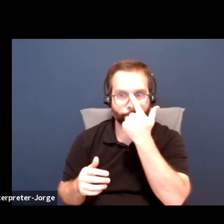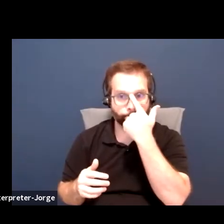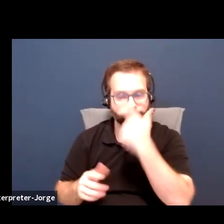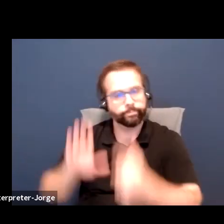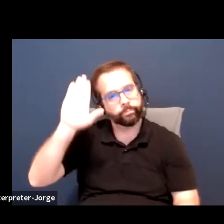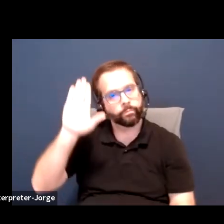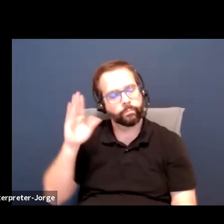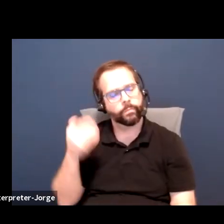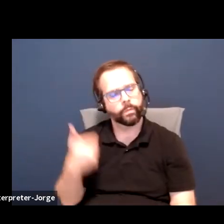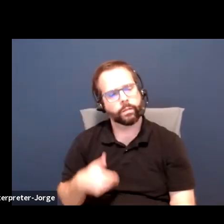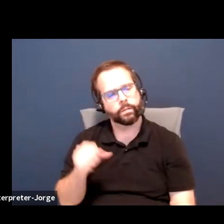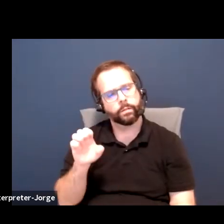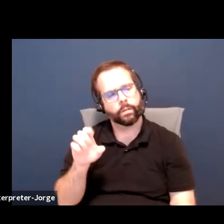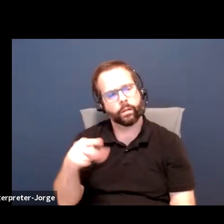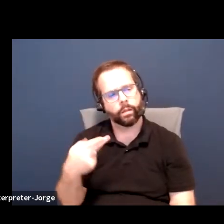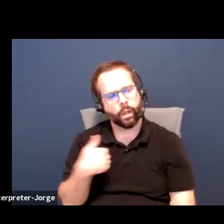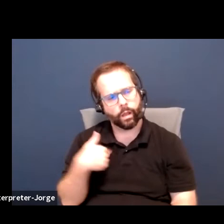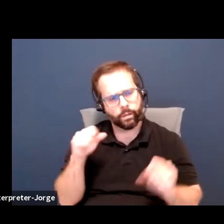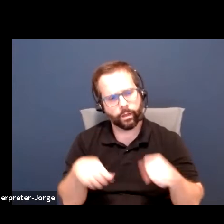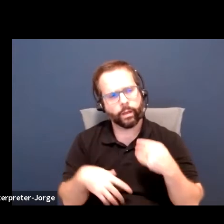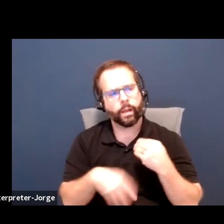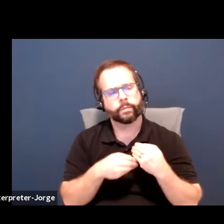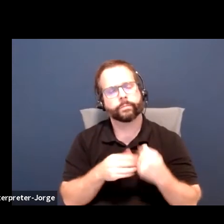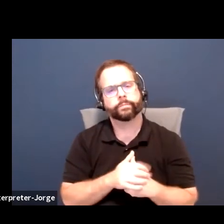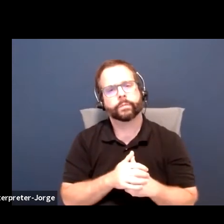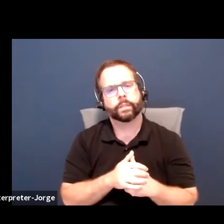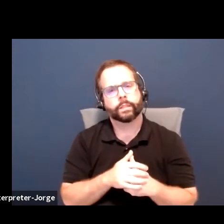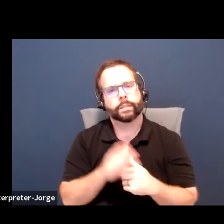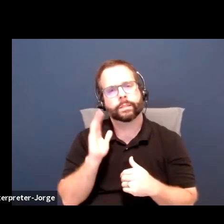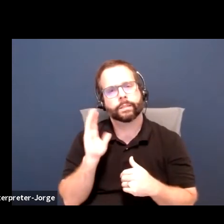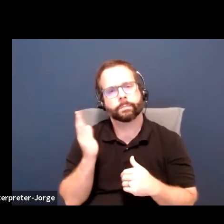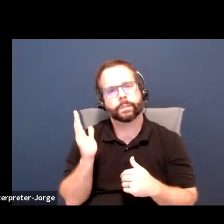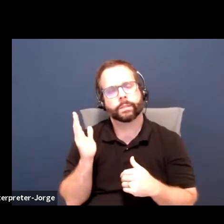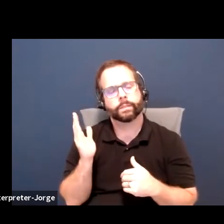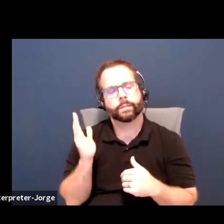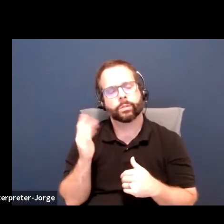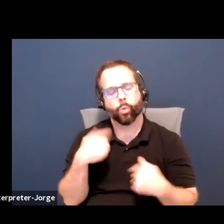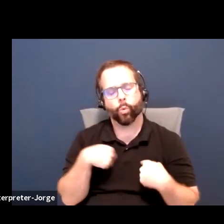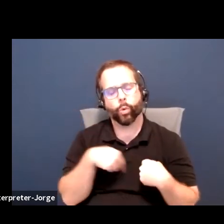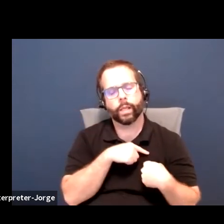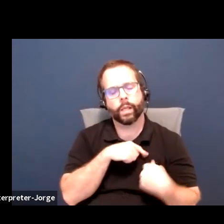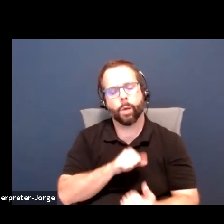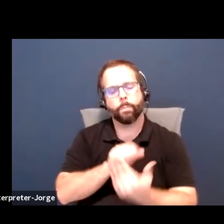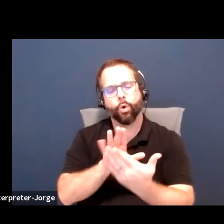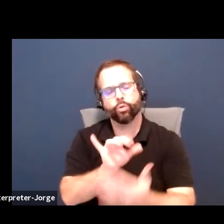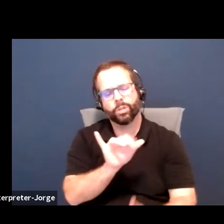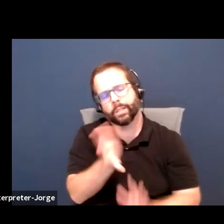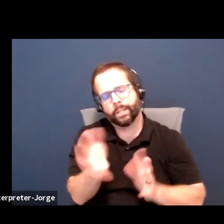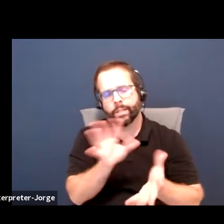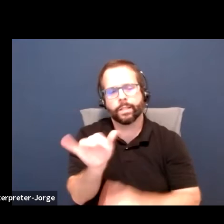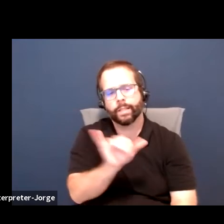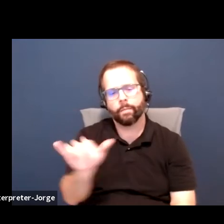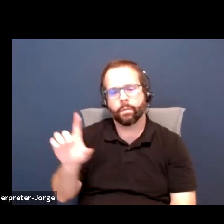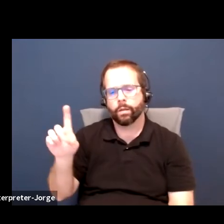Yeah, I can add in. This is Seth, and it sounds like we take a similar approach to what how Daisy kind of goes about things